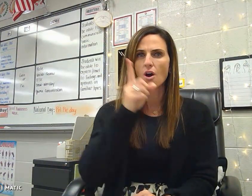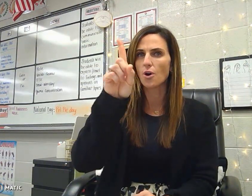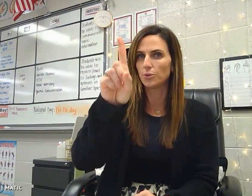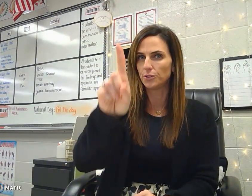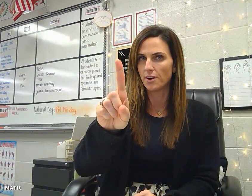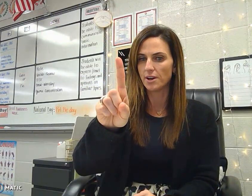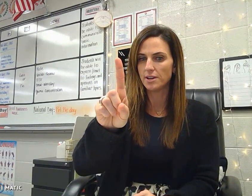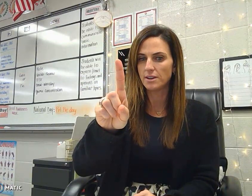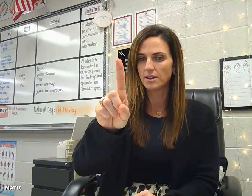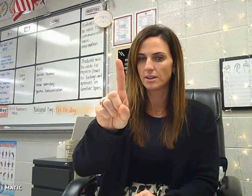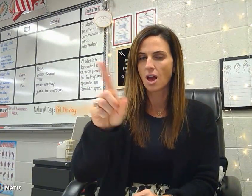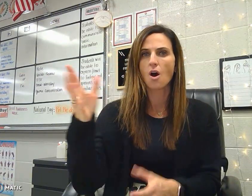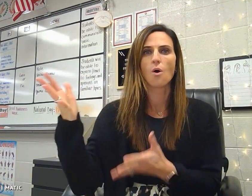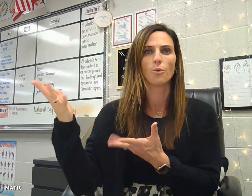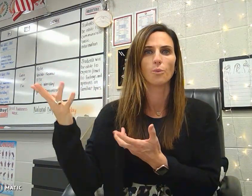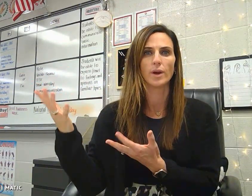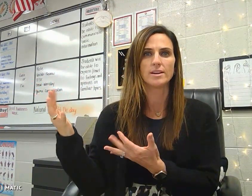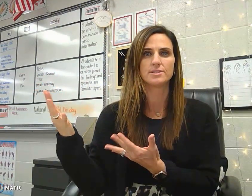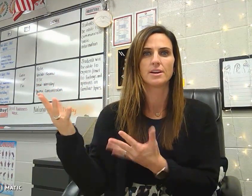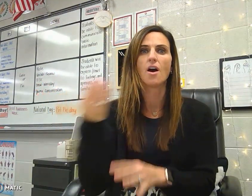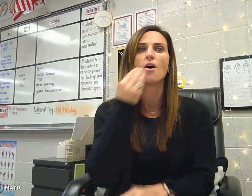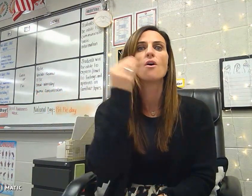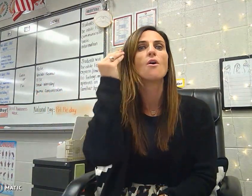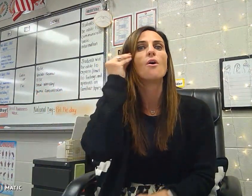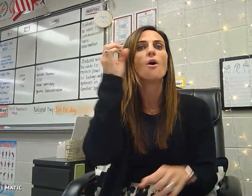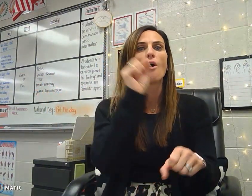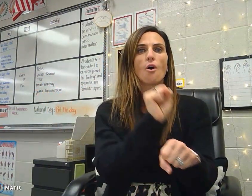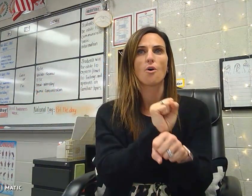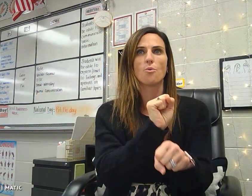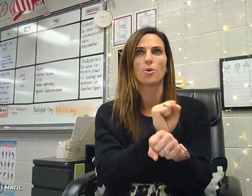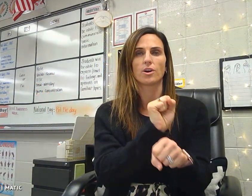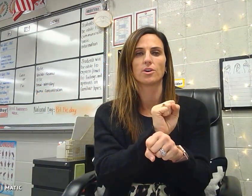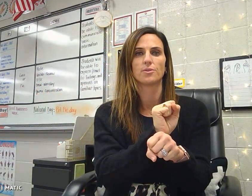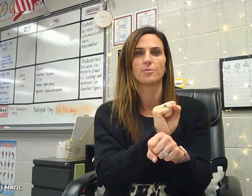hold on, wait, homework.